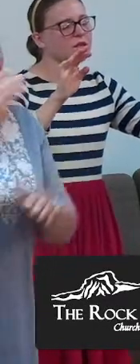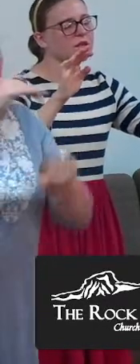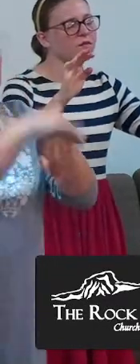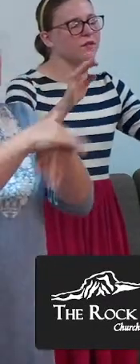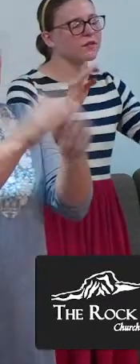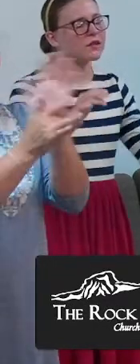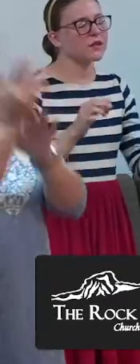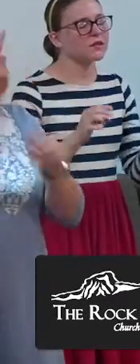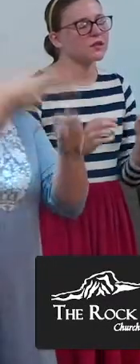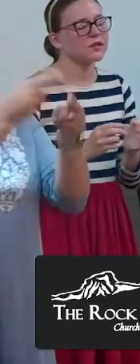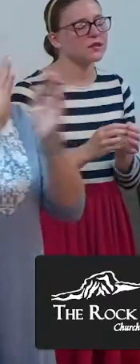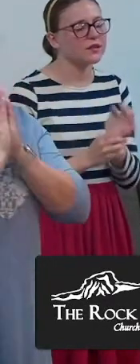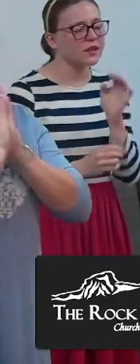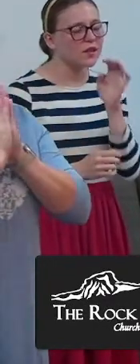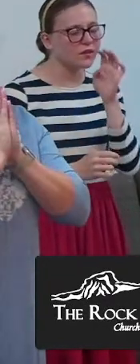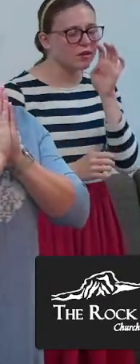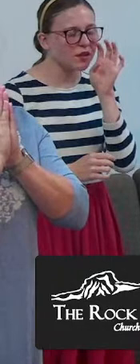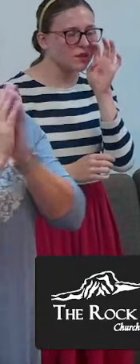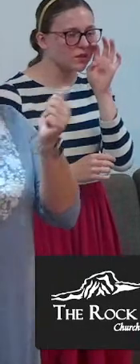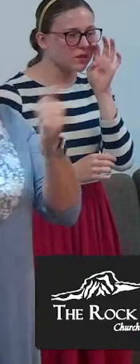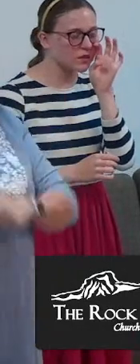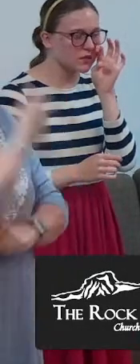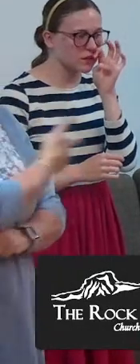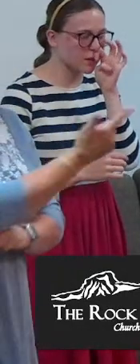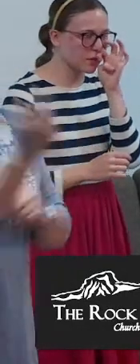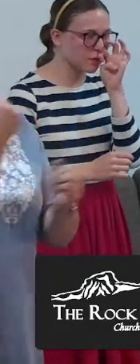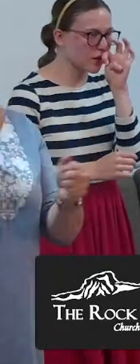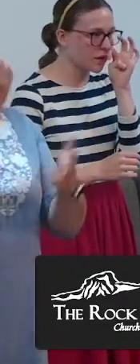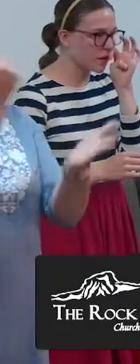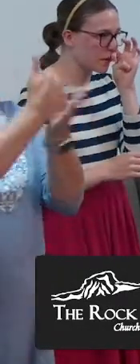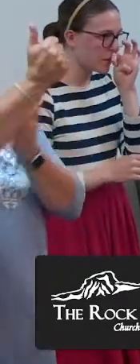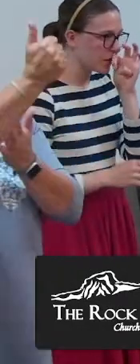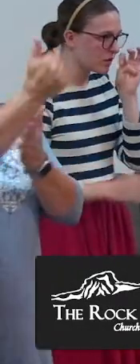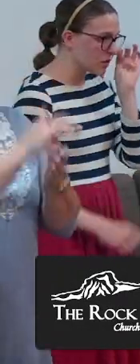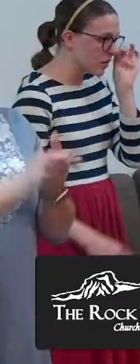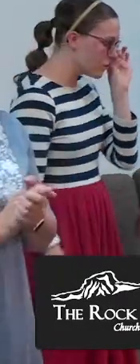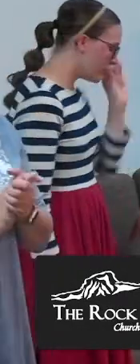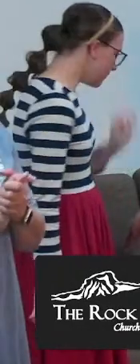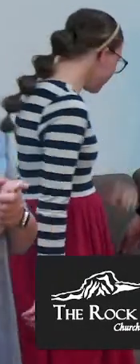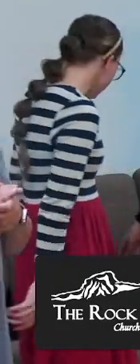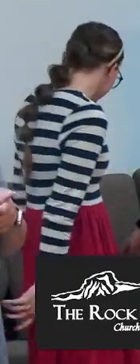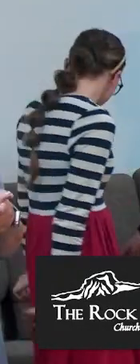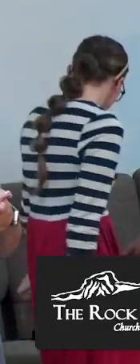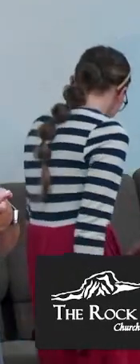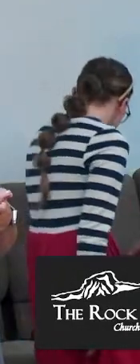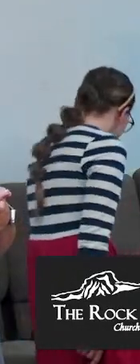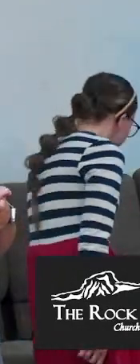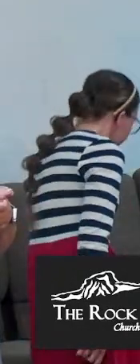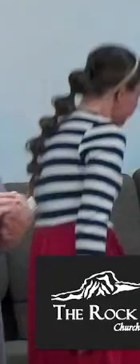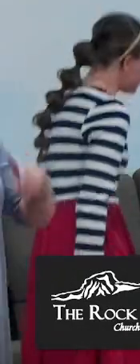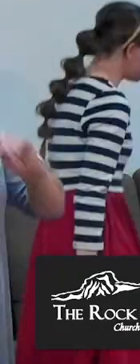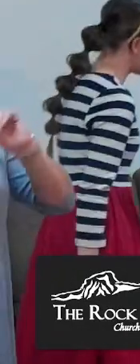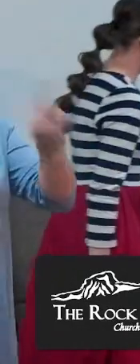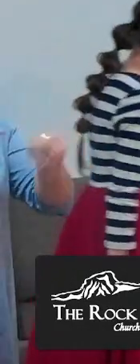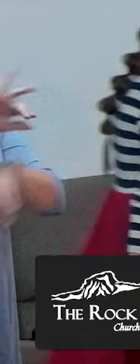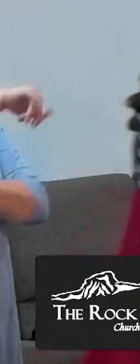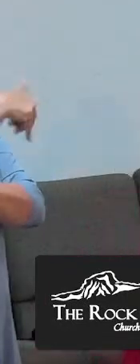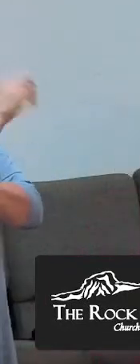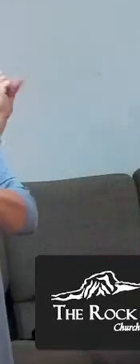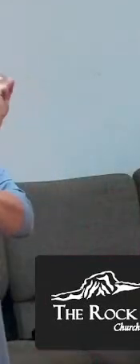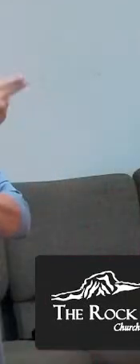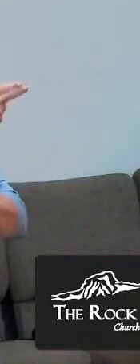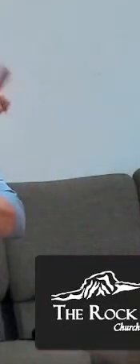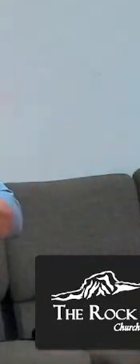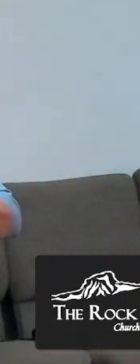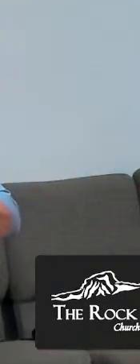Jesus' name we pray. And everybody say amen. Amen. Without any further ado, let's go to Joshua chapter 6. Amen.